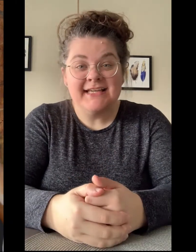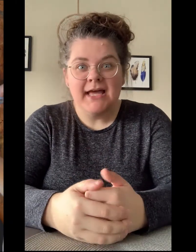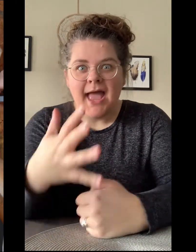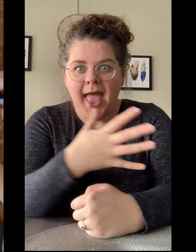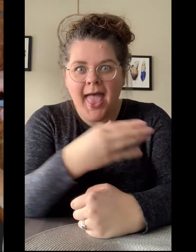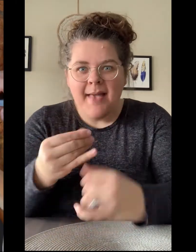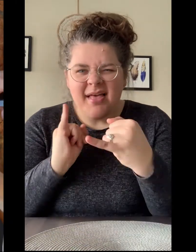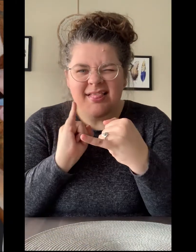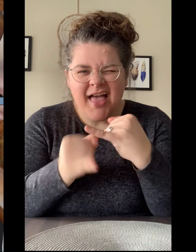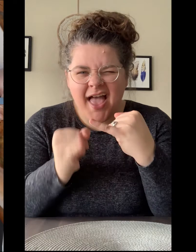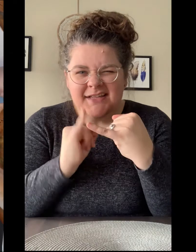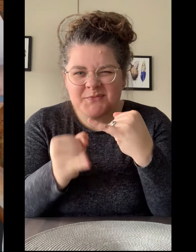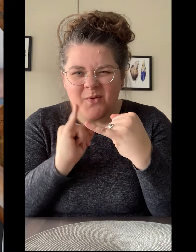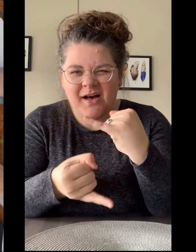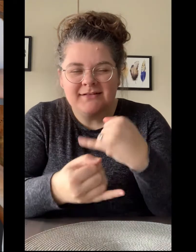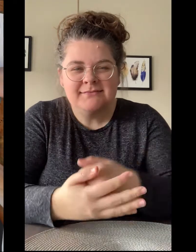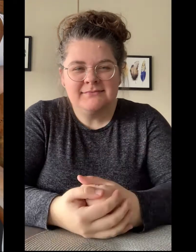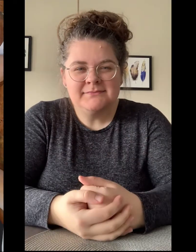and my last one.